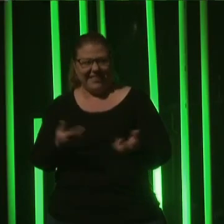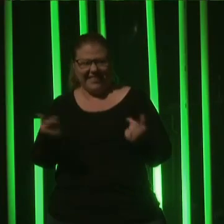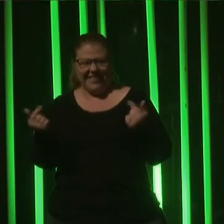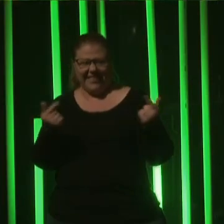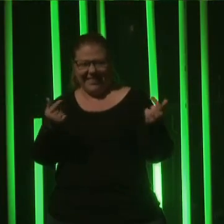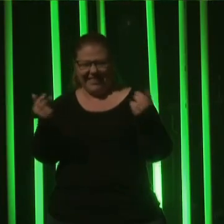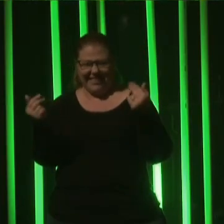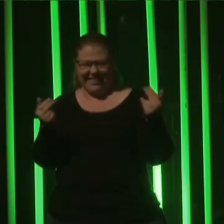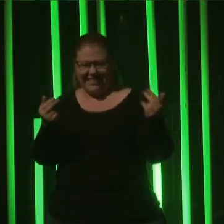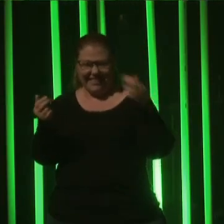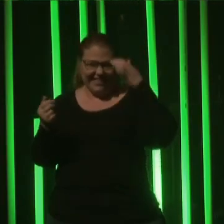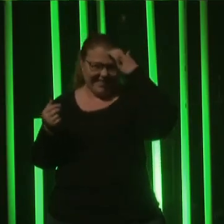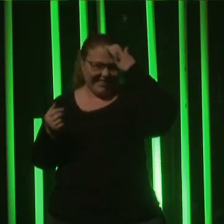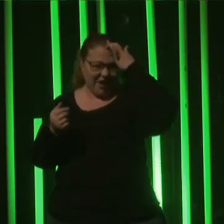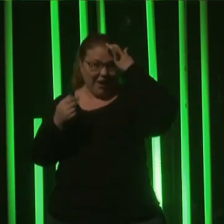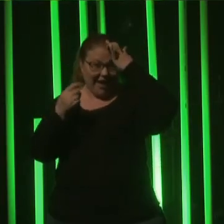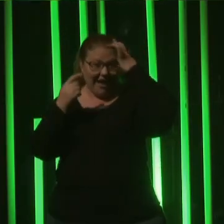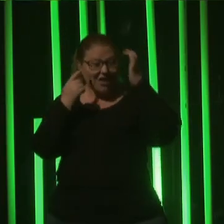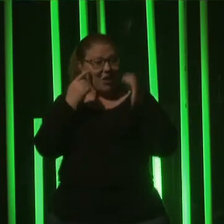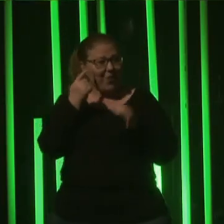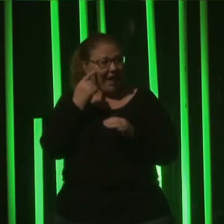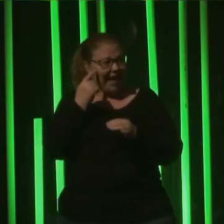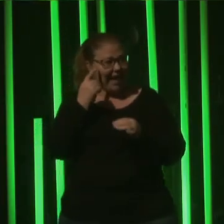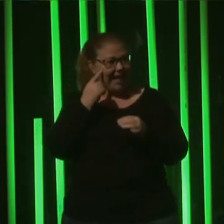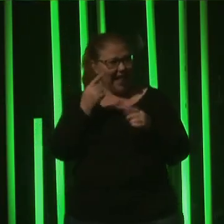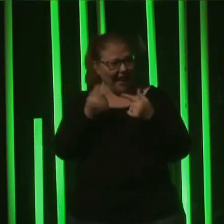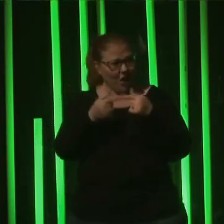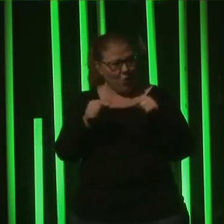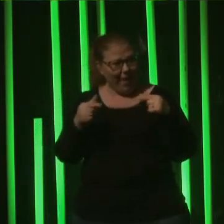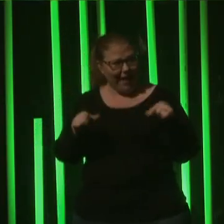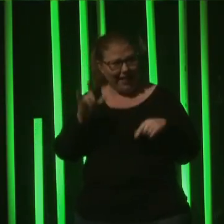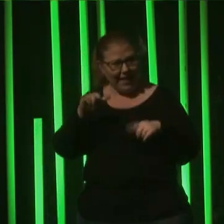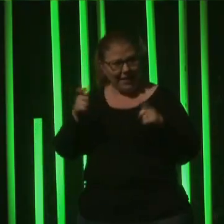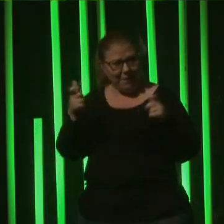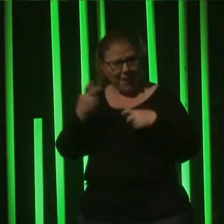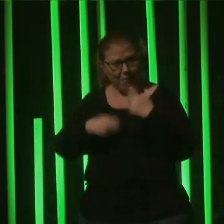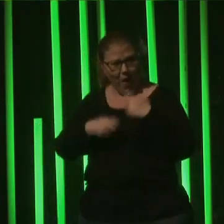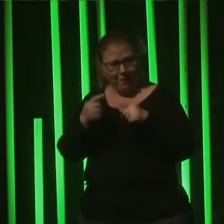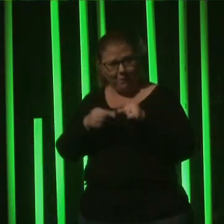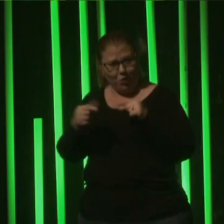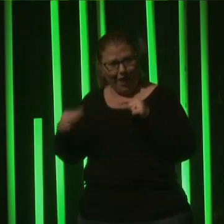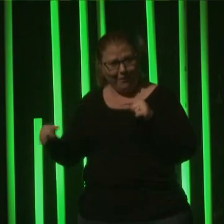I mean, don't you think that even grammatically that's a problem?